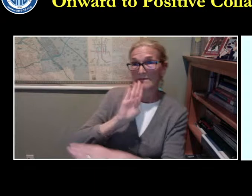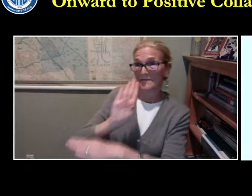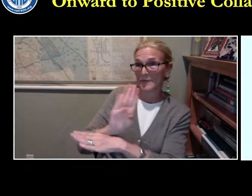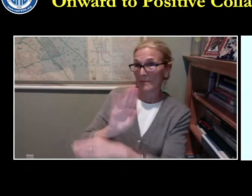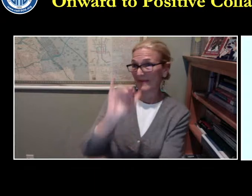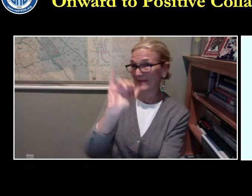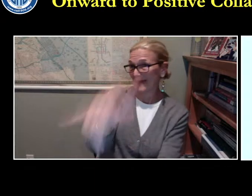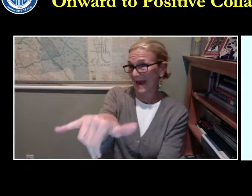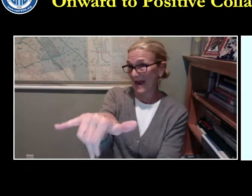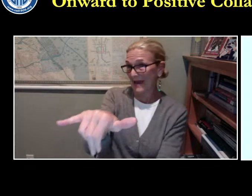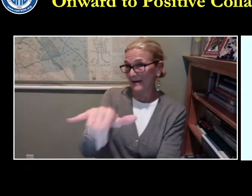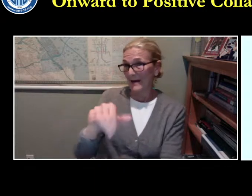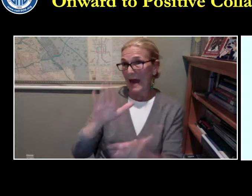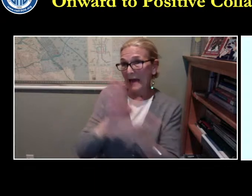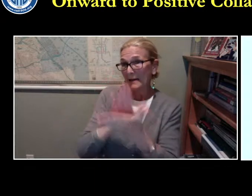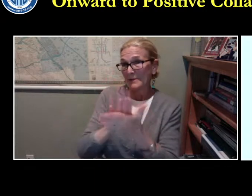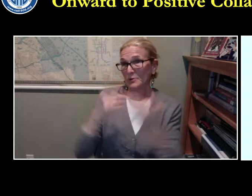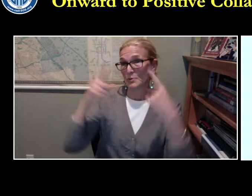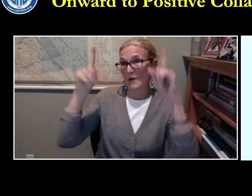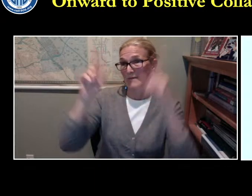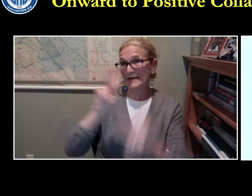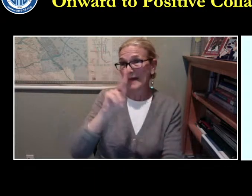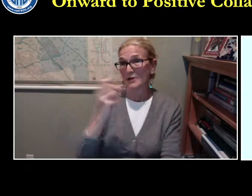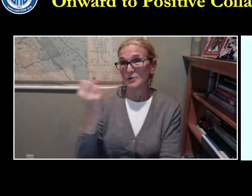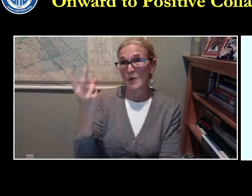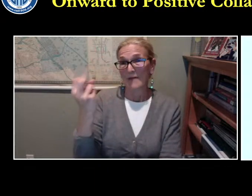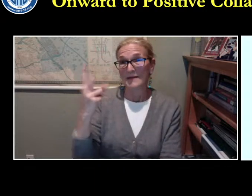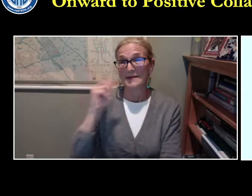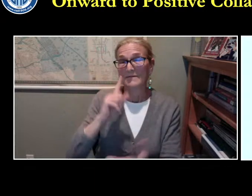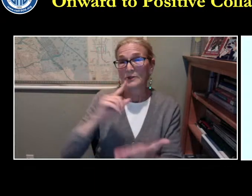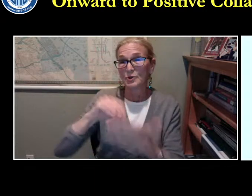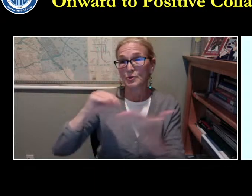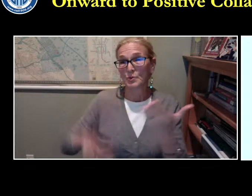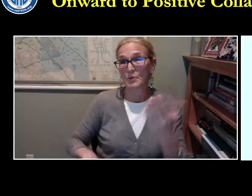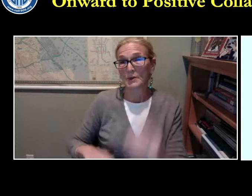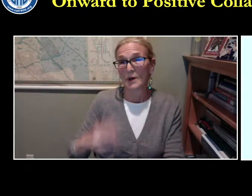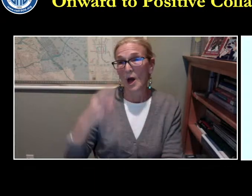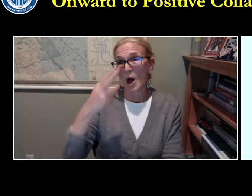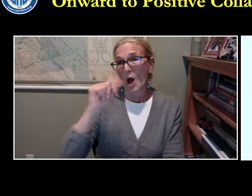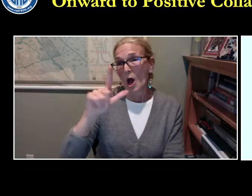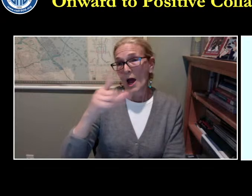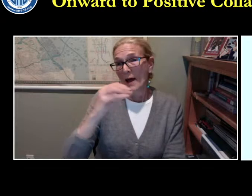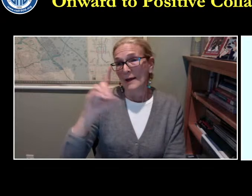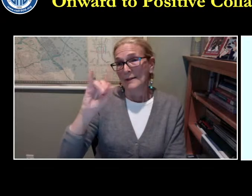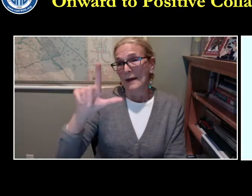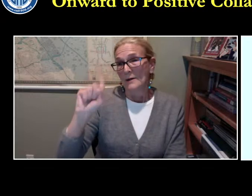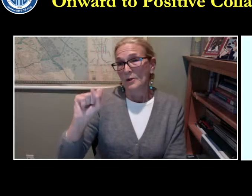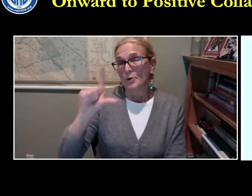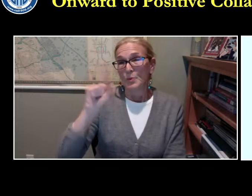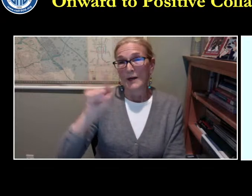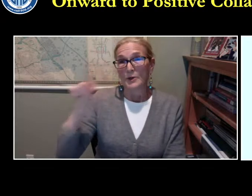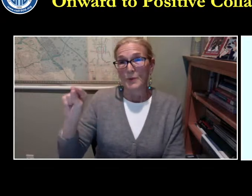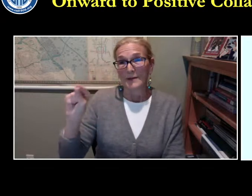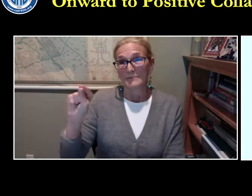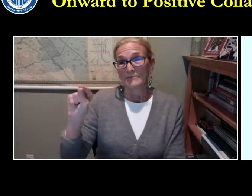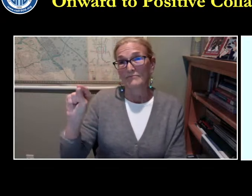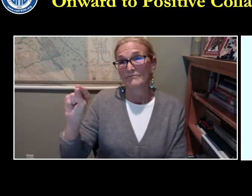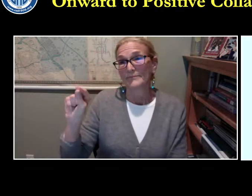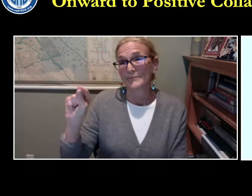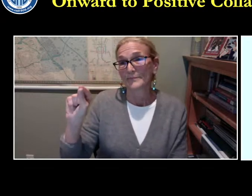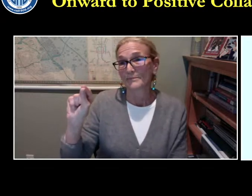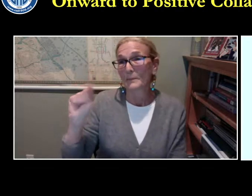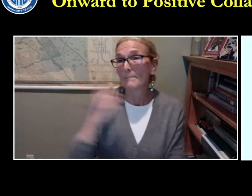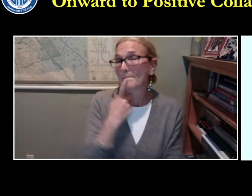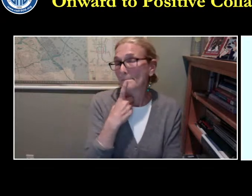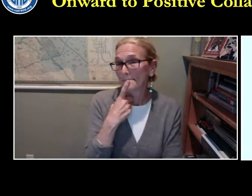There is no national data affirming the academic success of K through 12 deaf students. That was